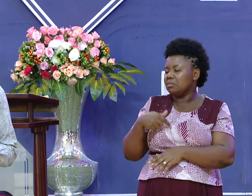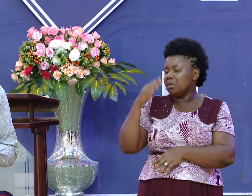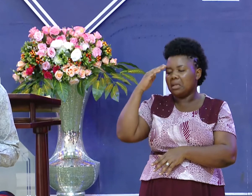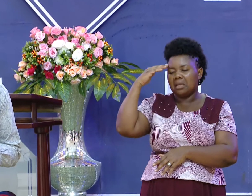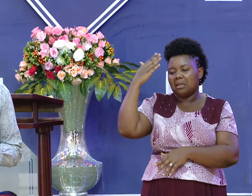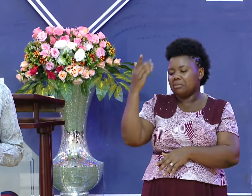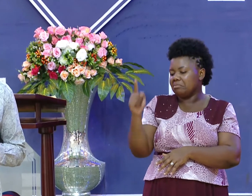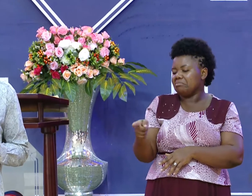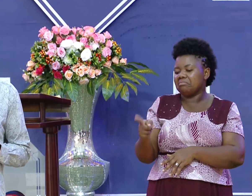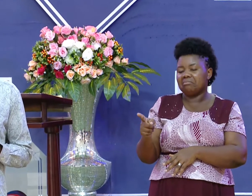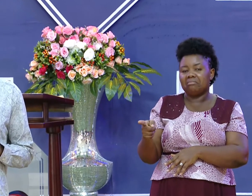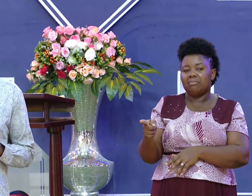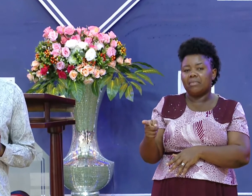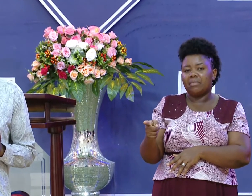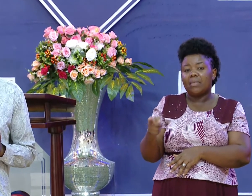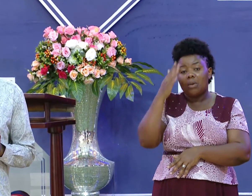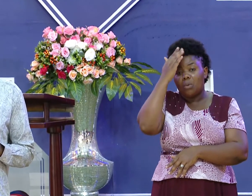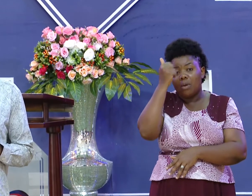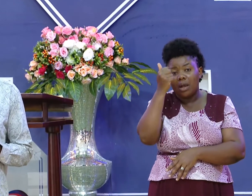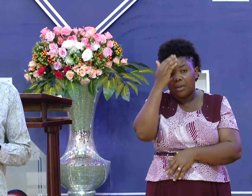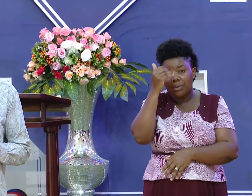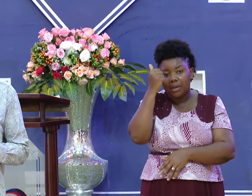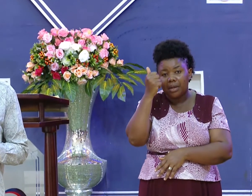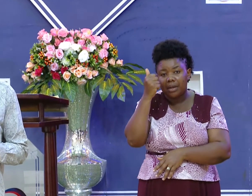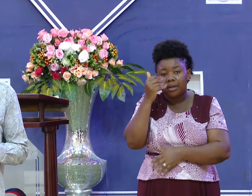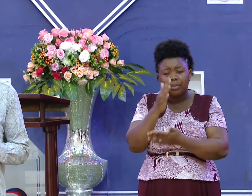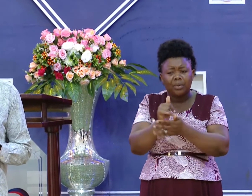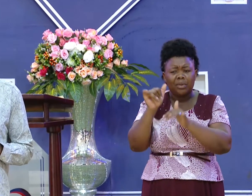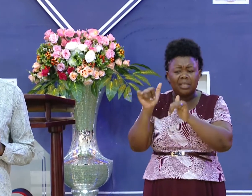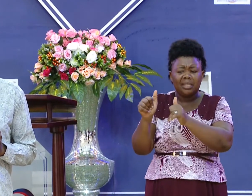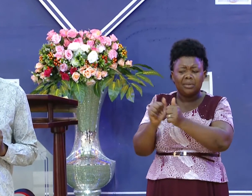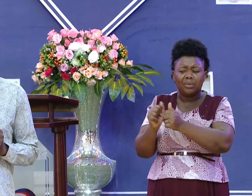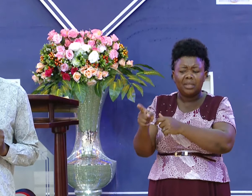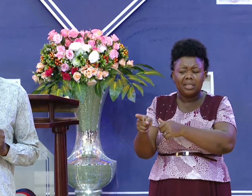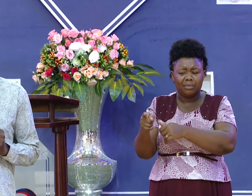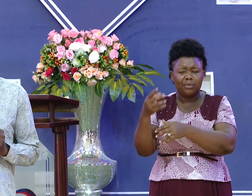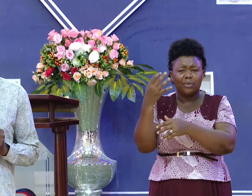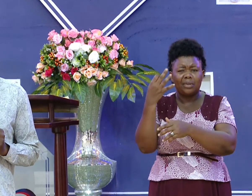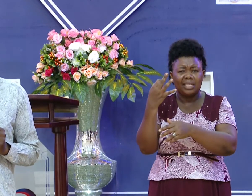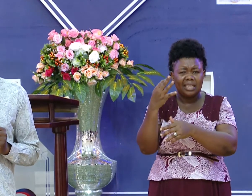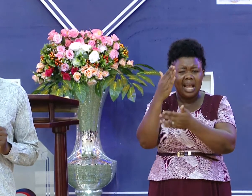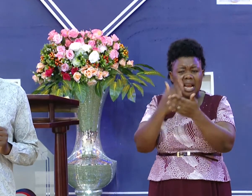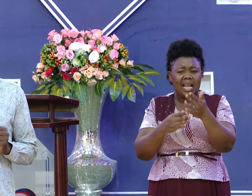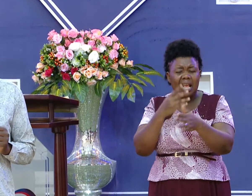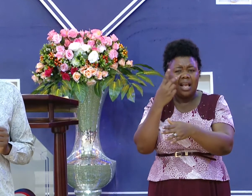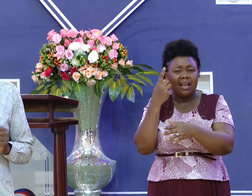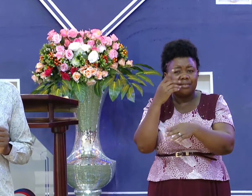I don't know him. Why don't you know him, yet you've been with him